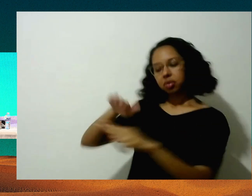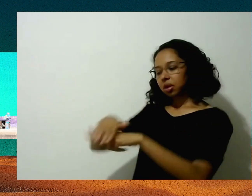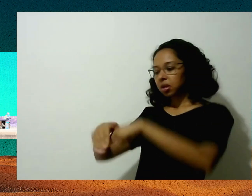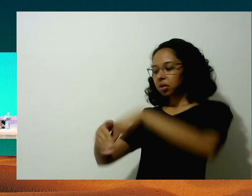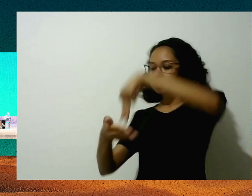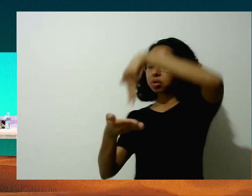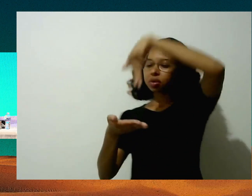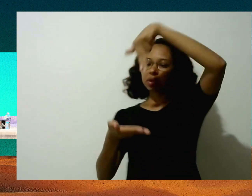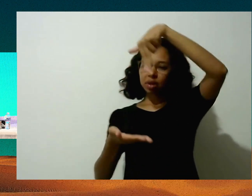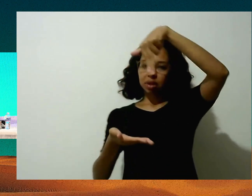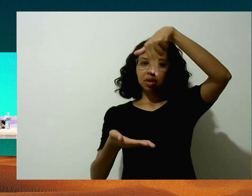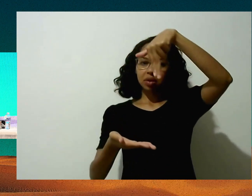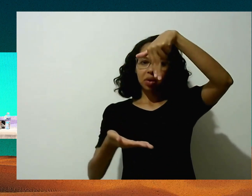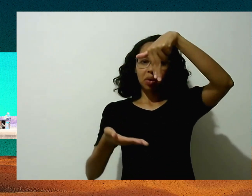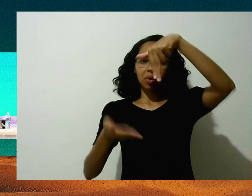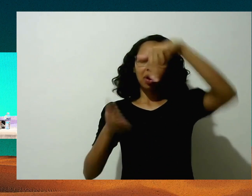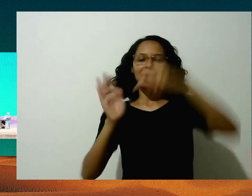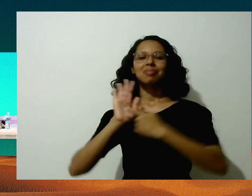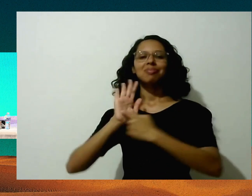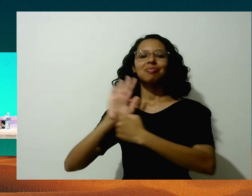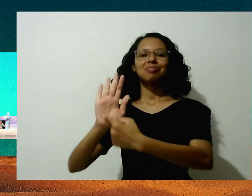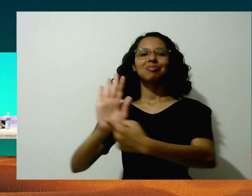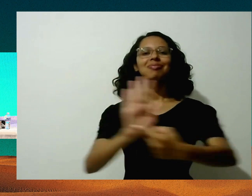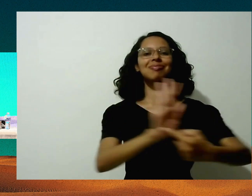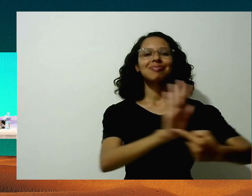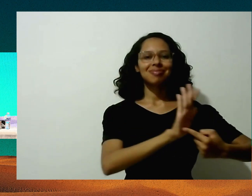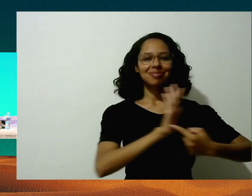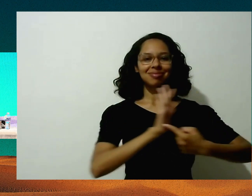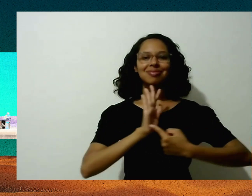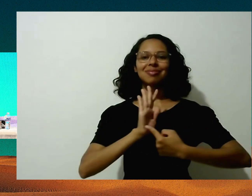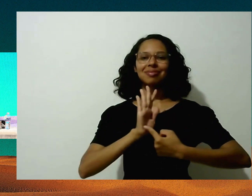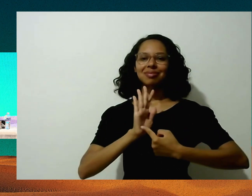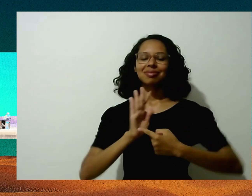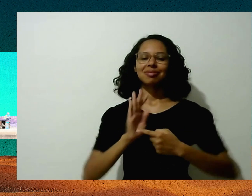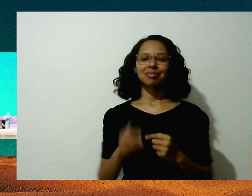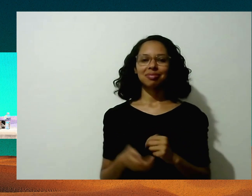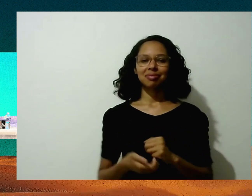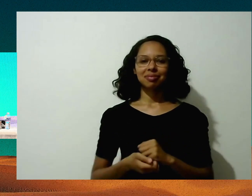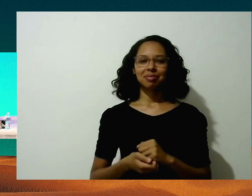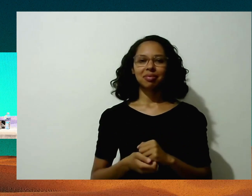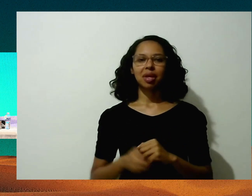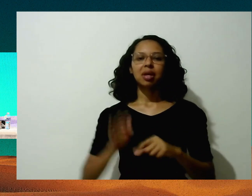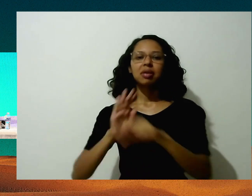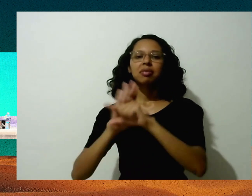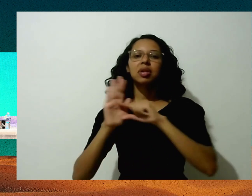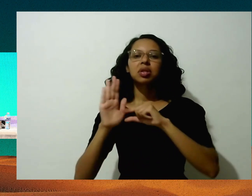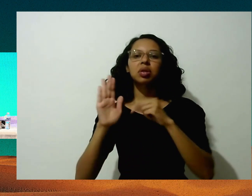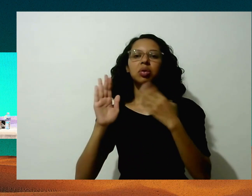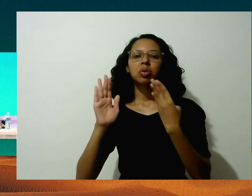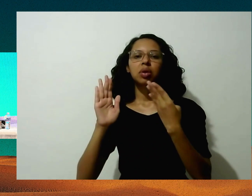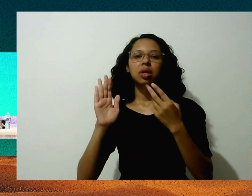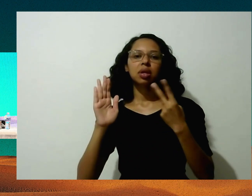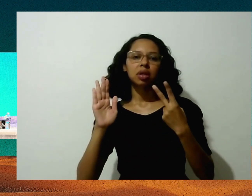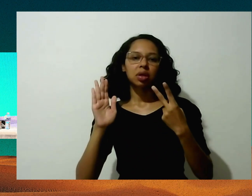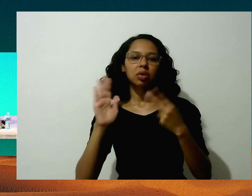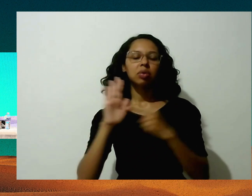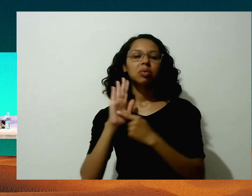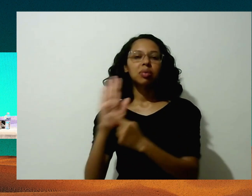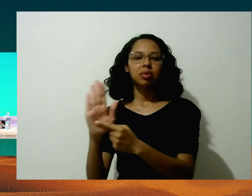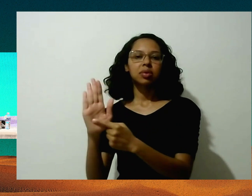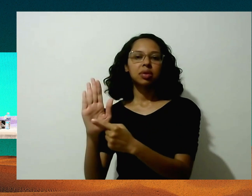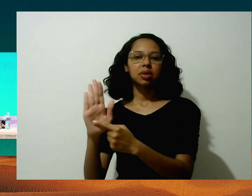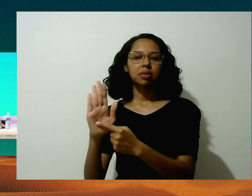raised up on the third day and showed him openly. E versículo 42, e nos mandou pregar ao povo